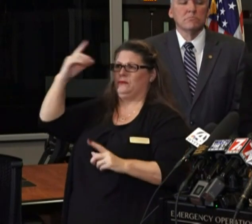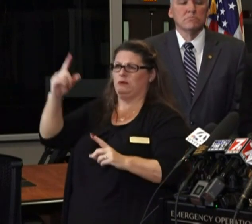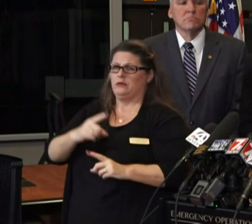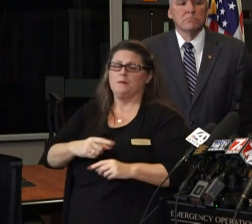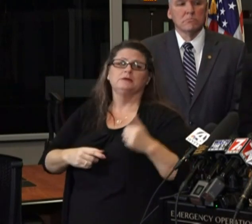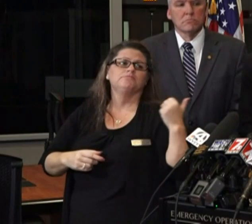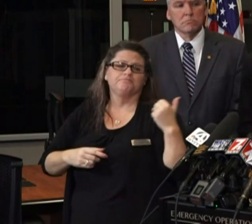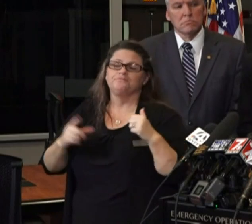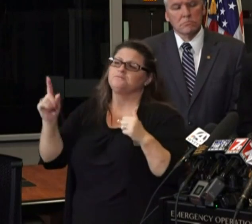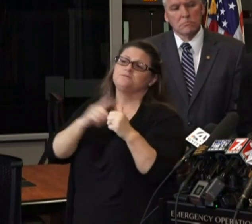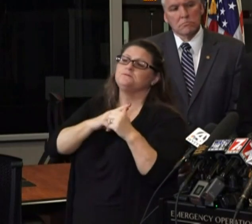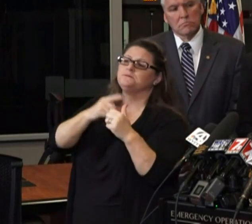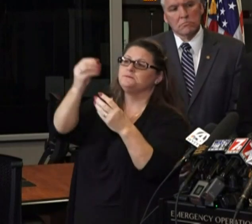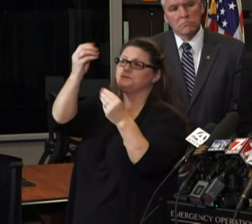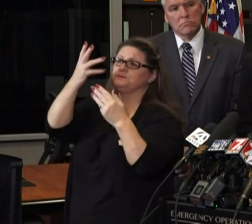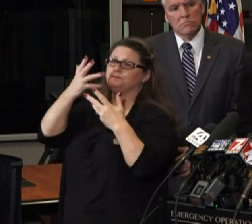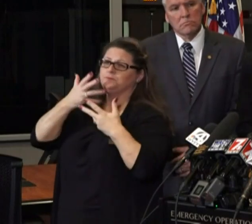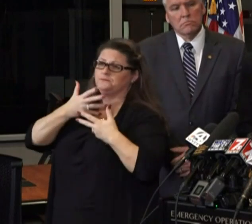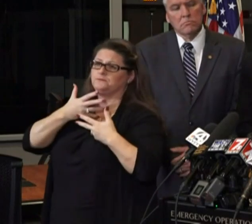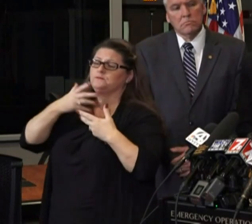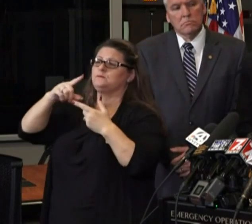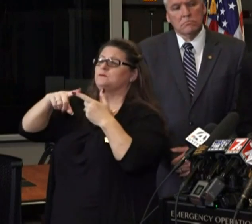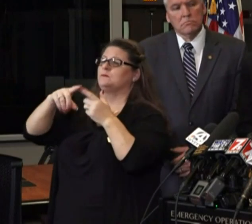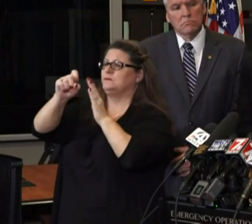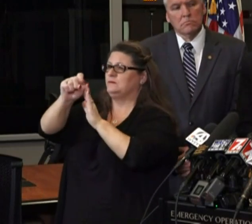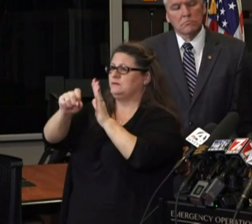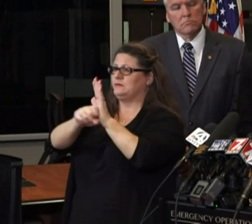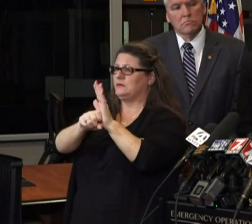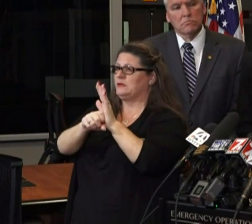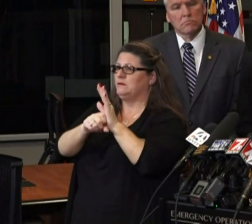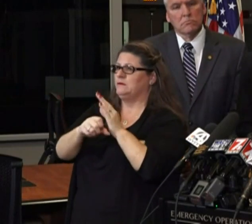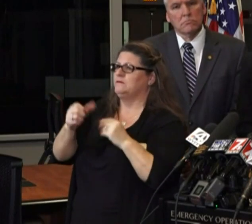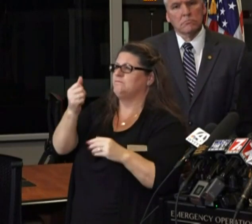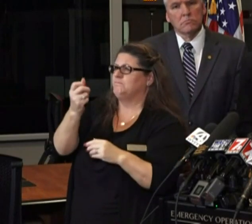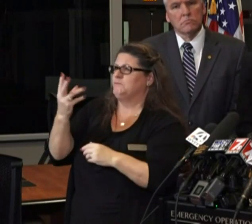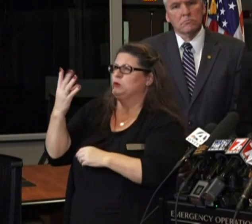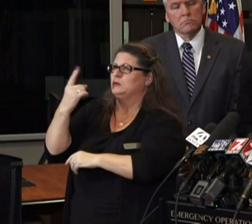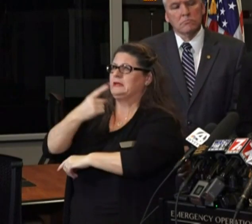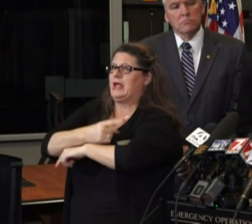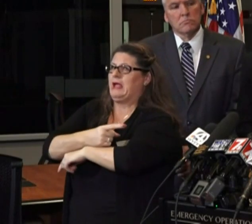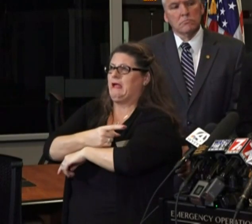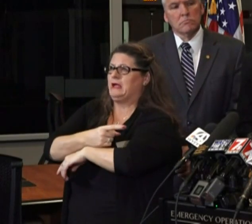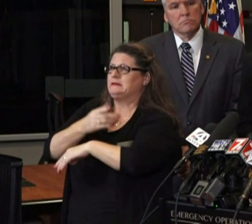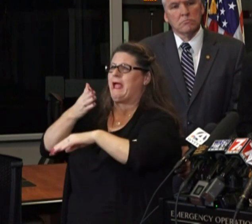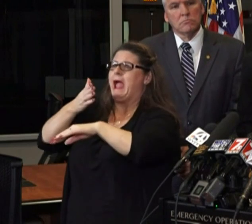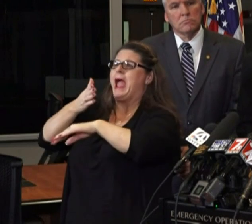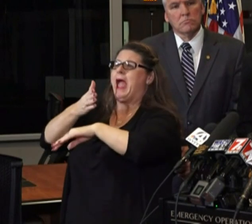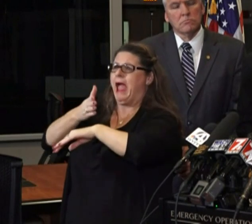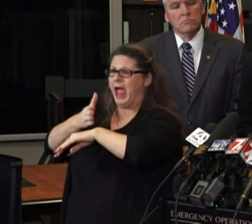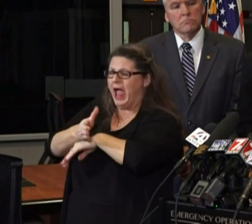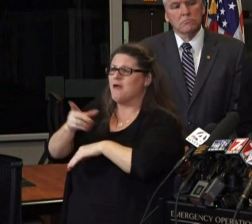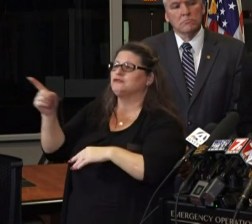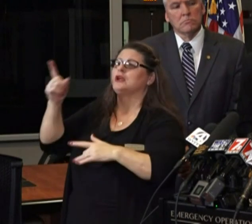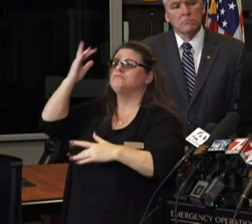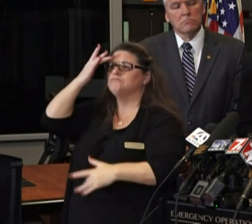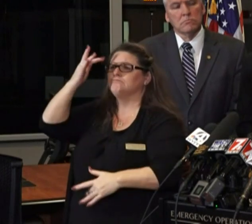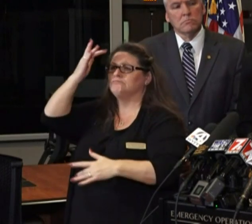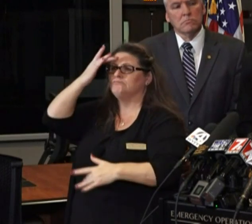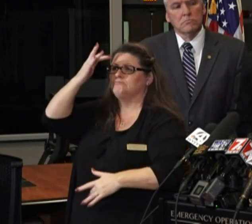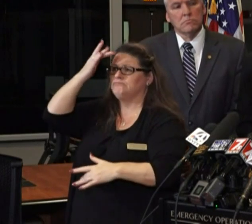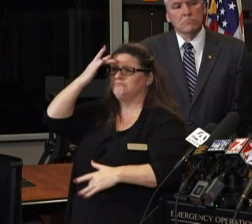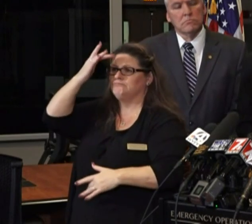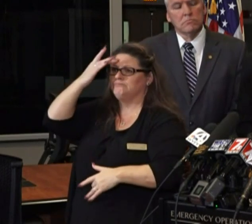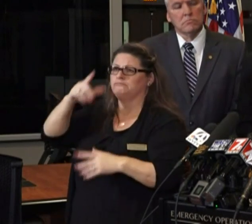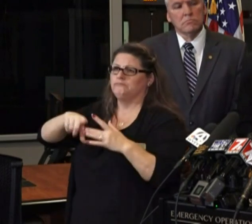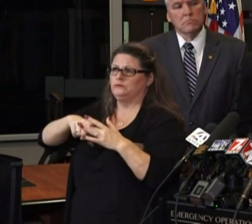It was first reported to the state a few days after her onset of illness. So